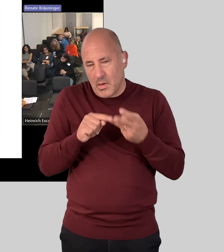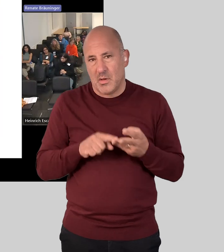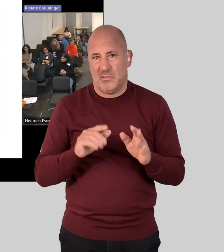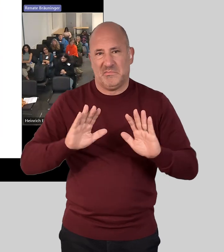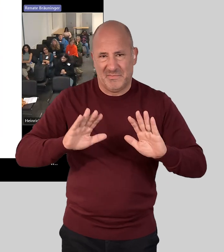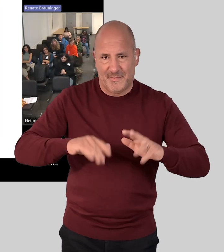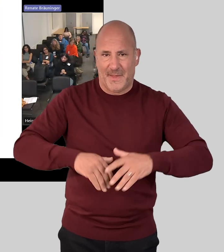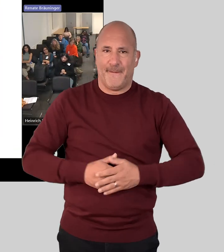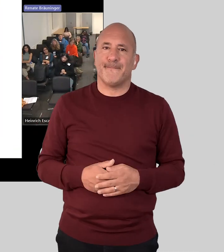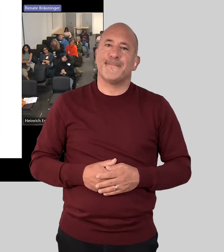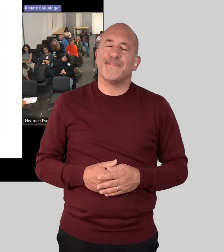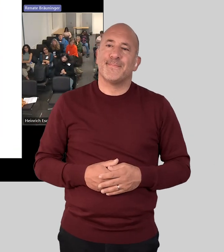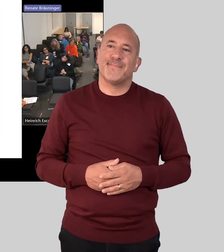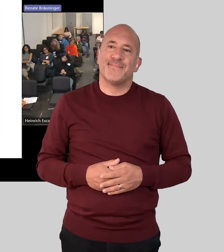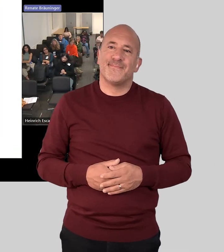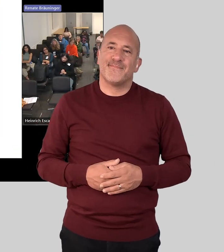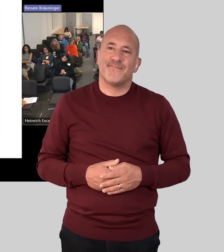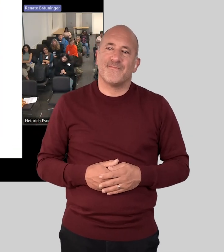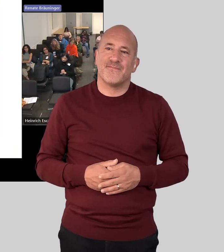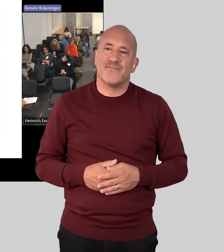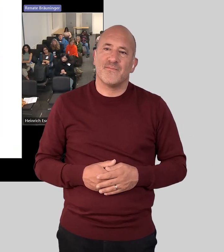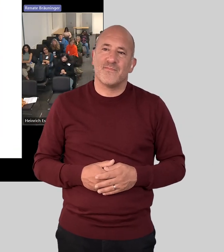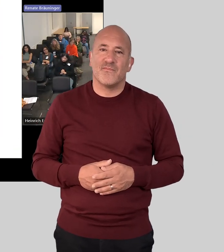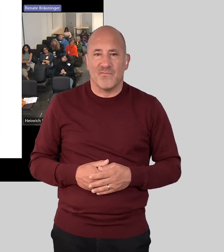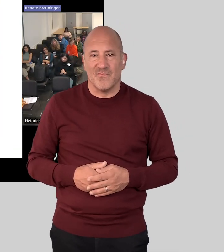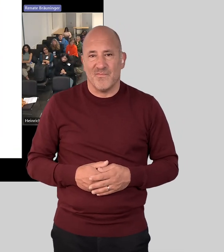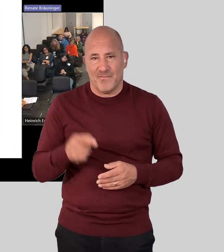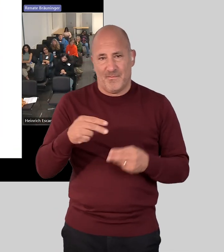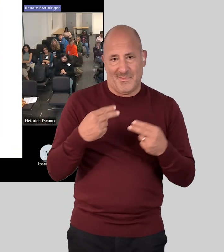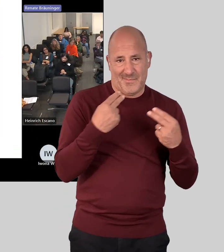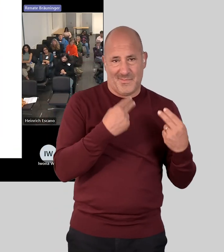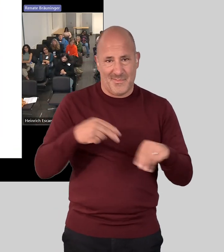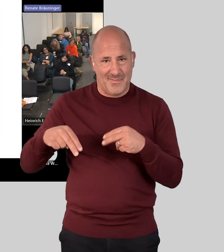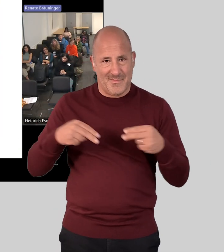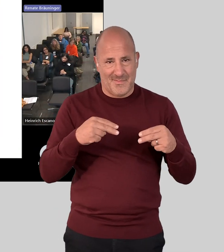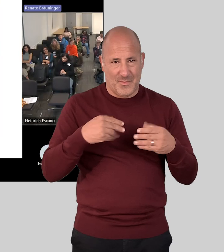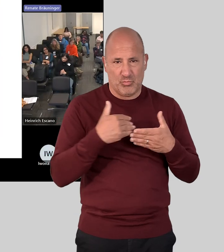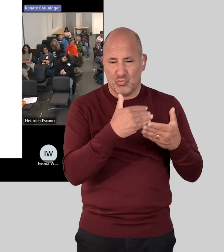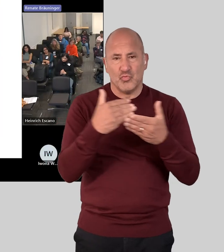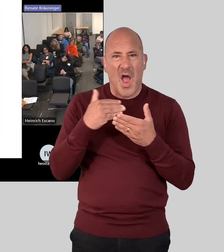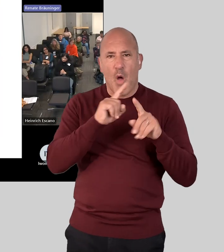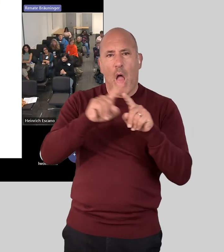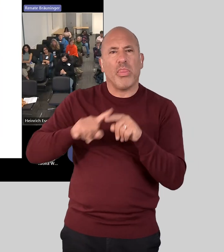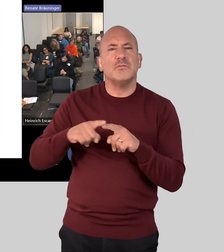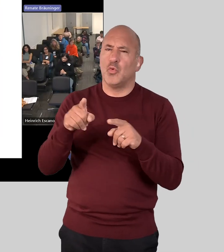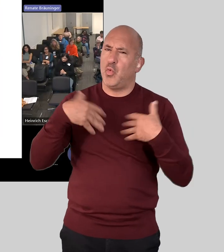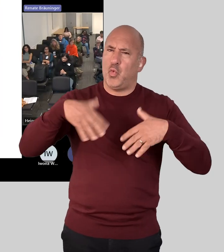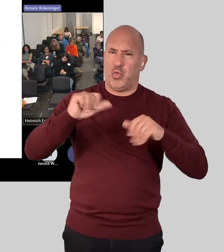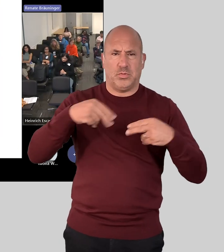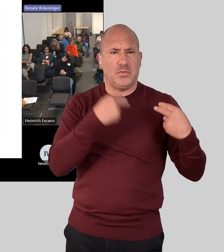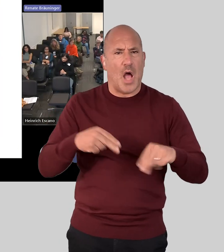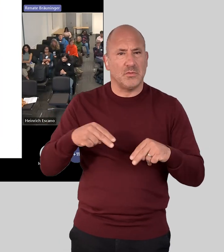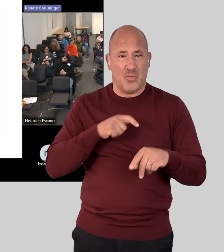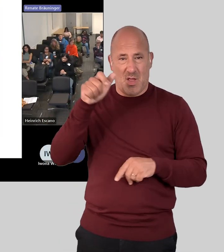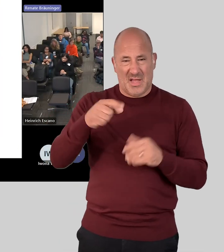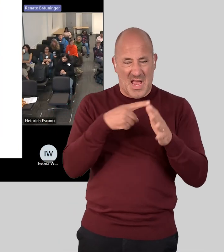want to bring up a few positions towards it. So sharing moves with others is inherent to